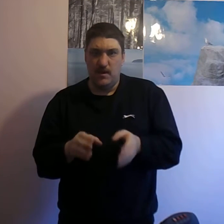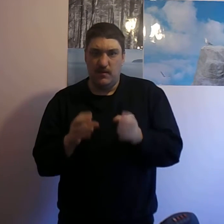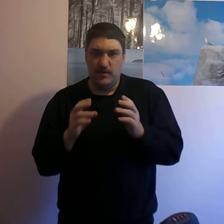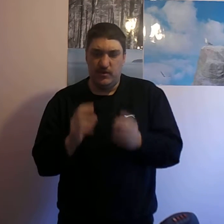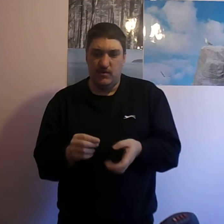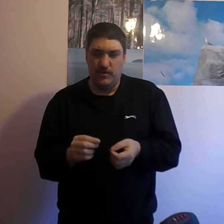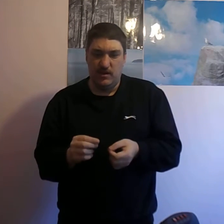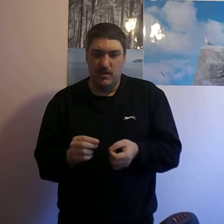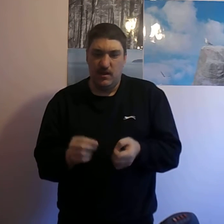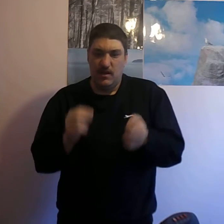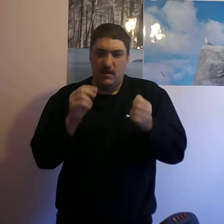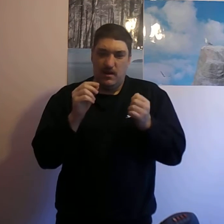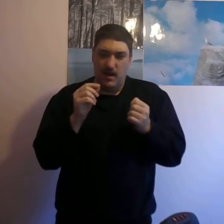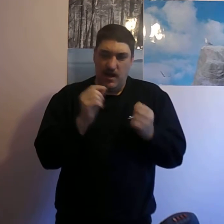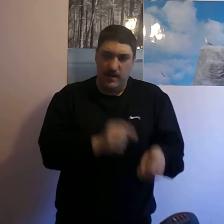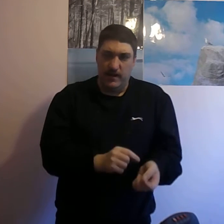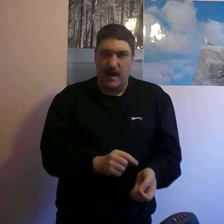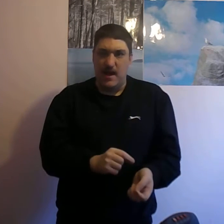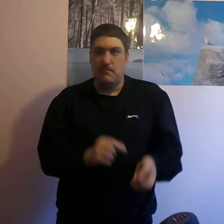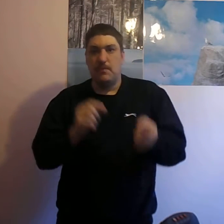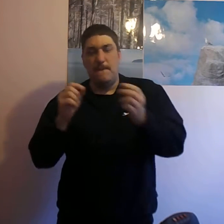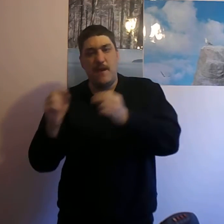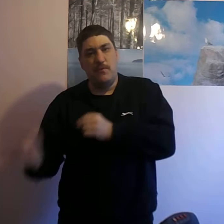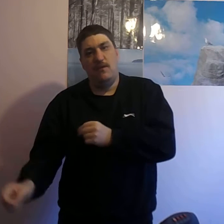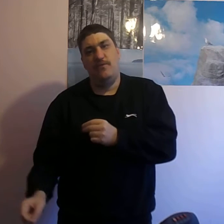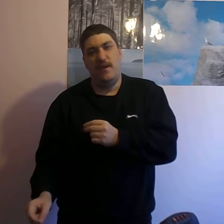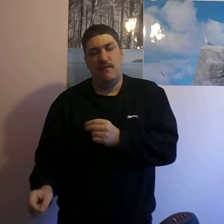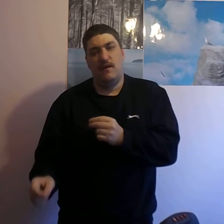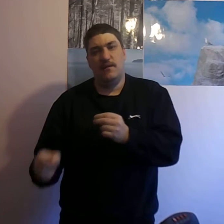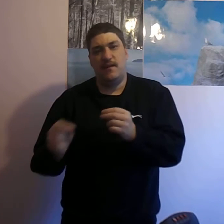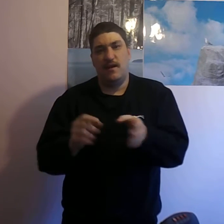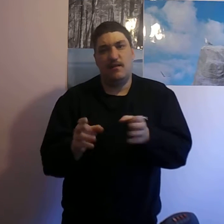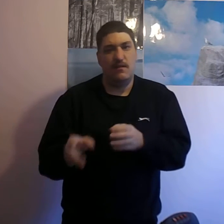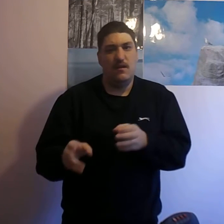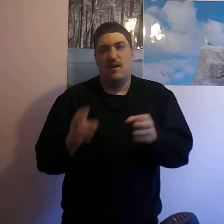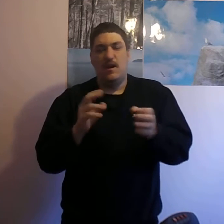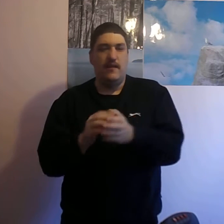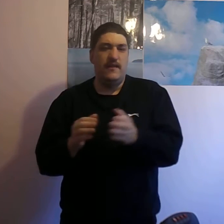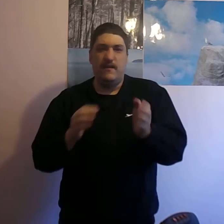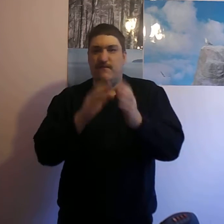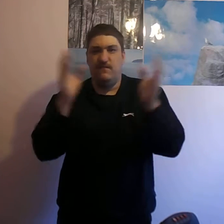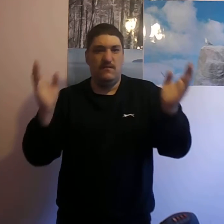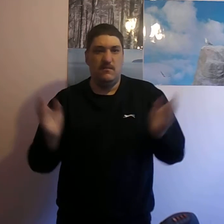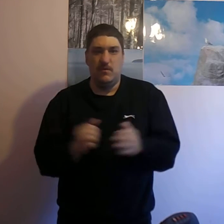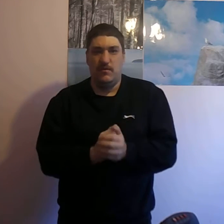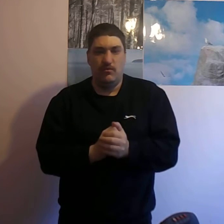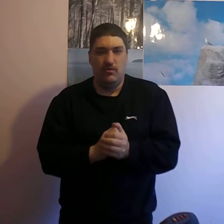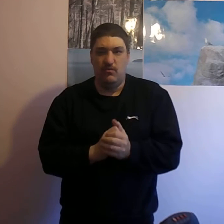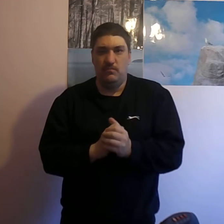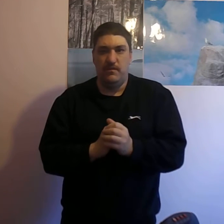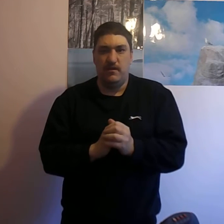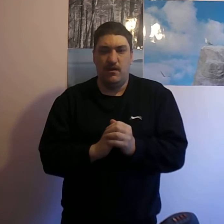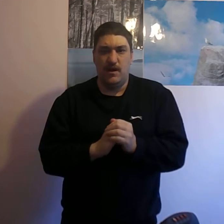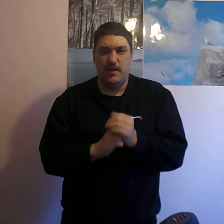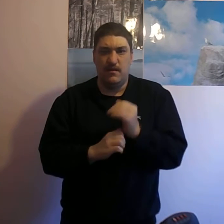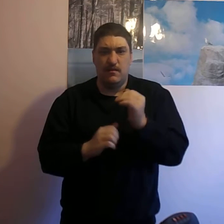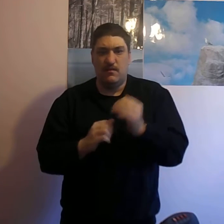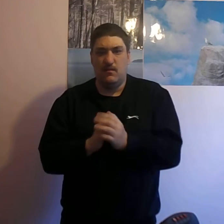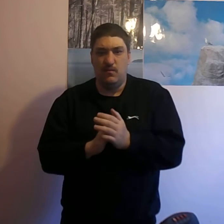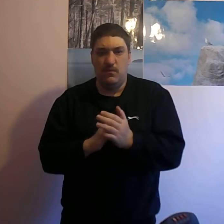the daughter in the game, but people have theorised that, and they've come up with all sorts of bizarre ideas as to